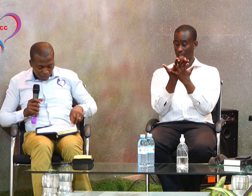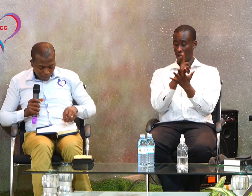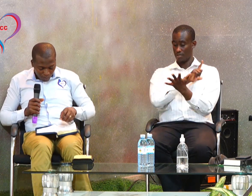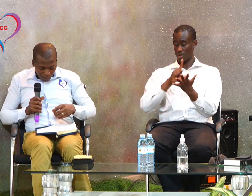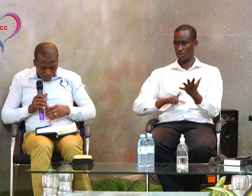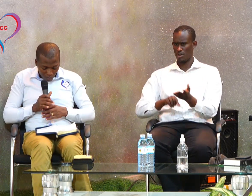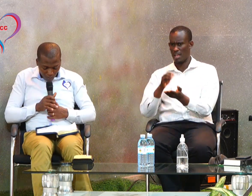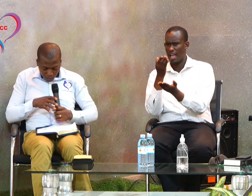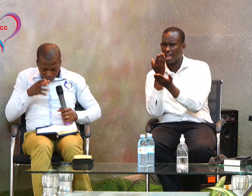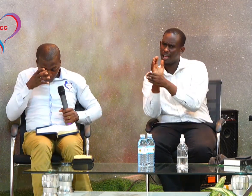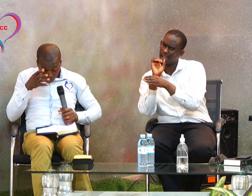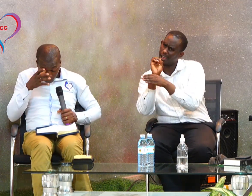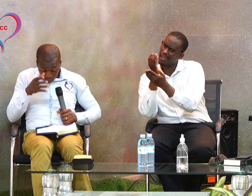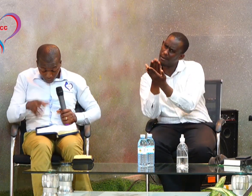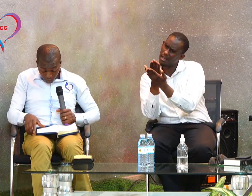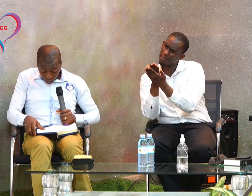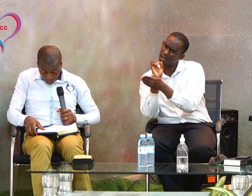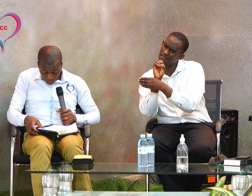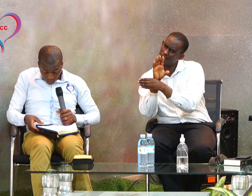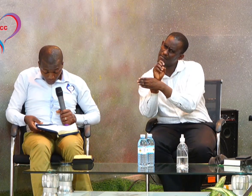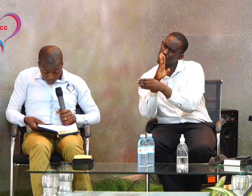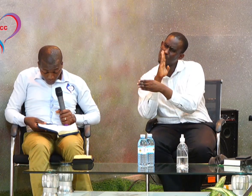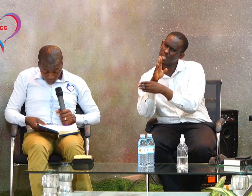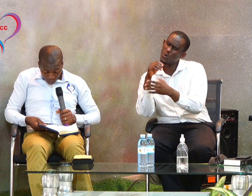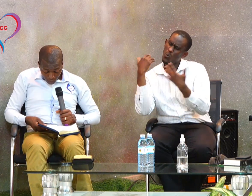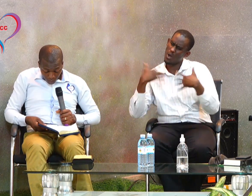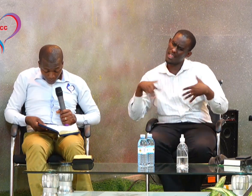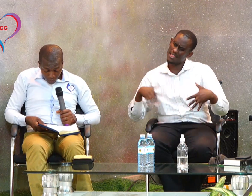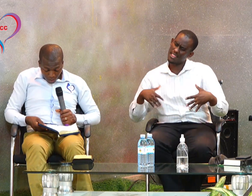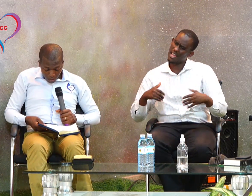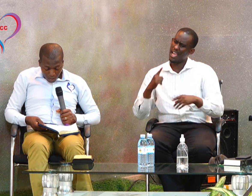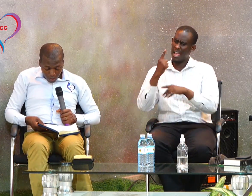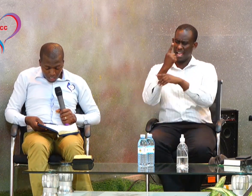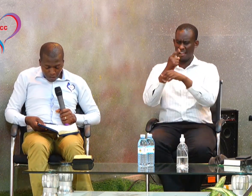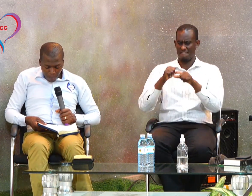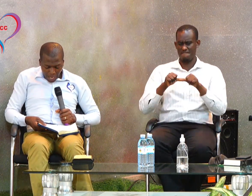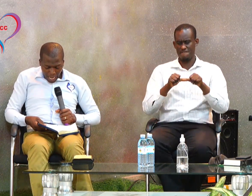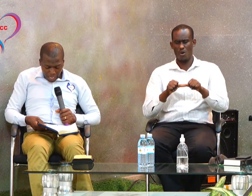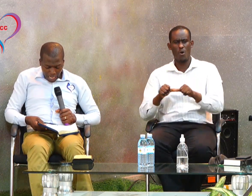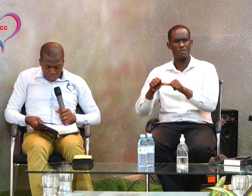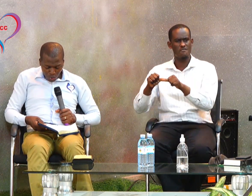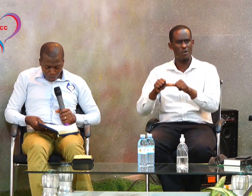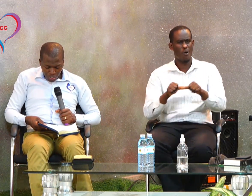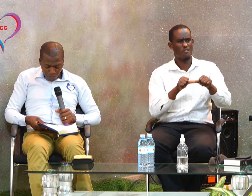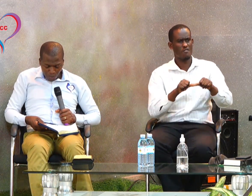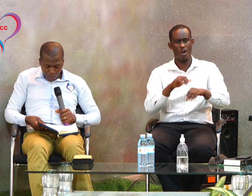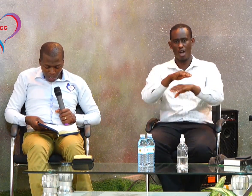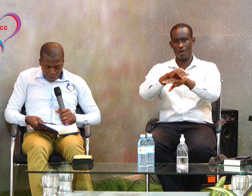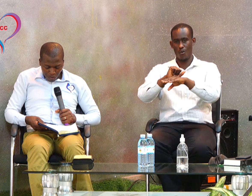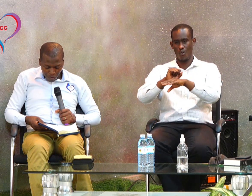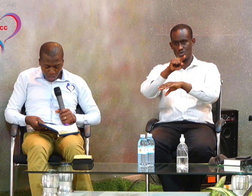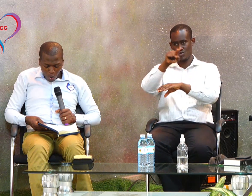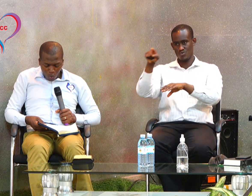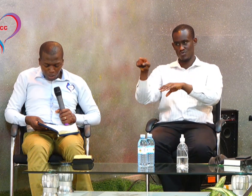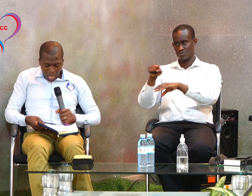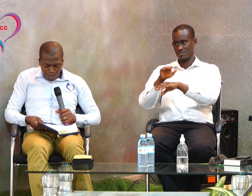worthy of the calling which you were called. Kyenva mbegayirira nze omusibe mu Mukama